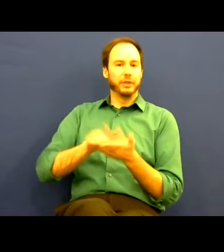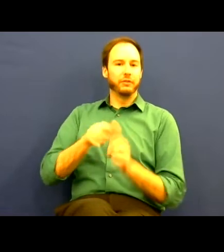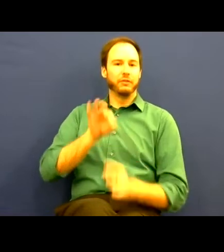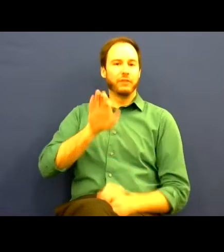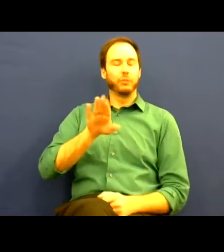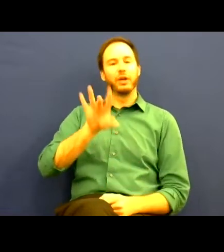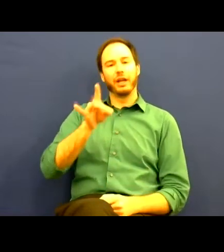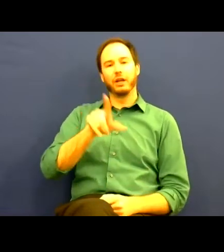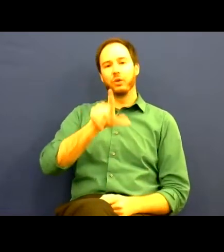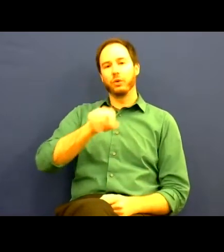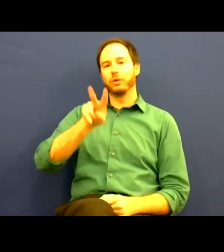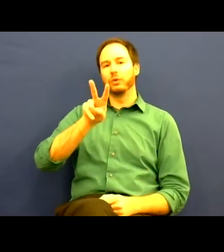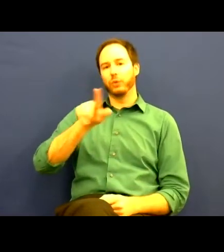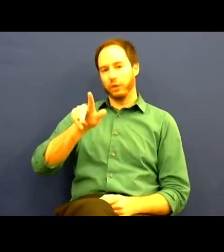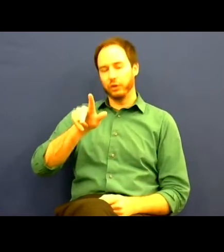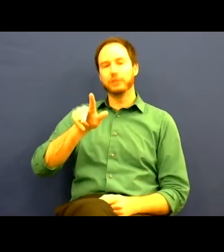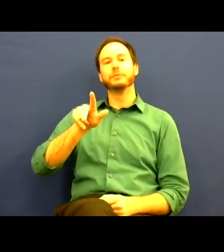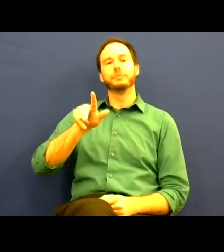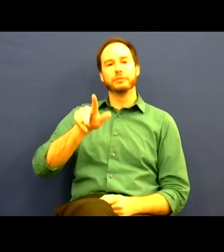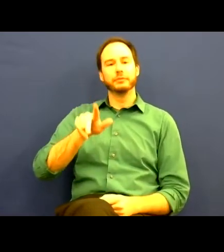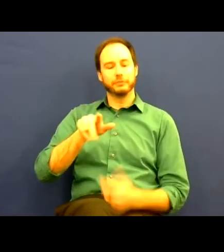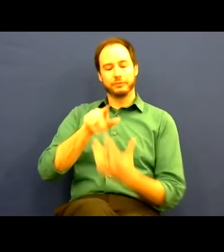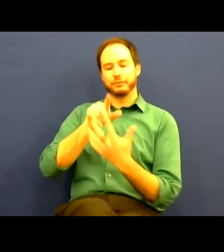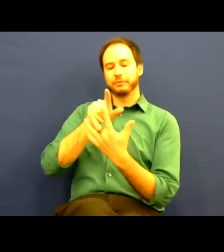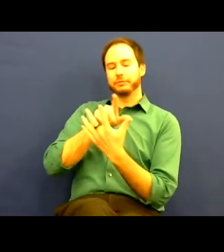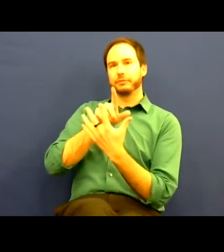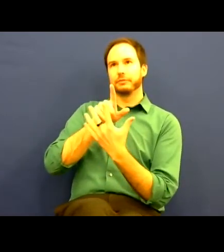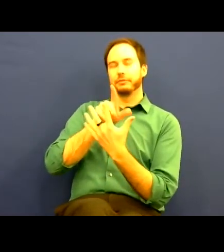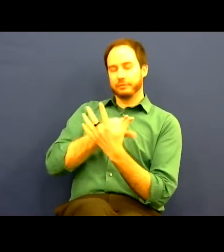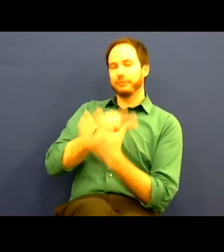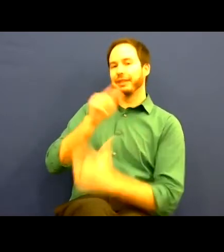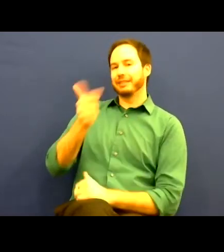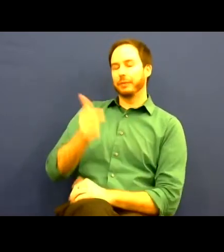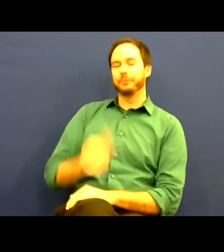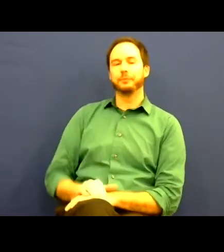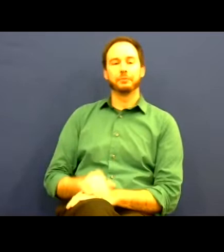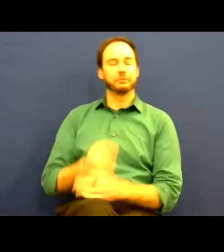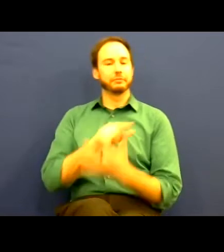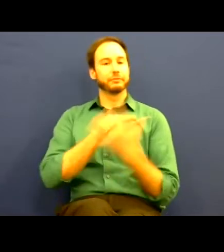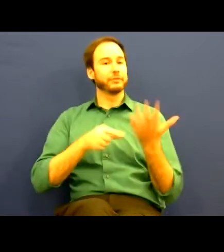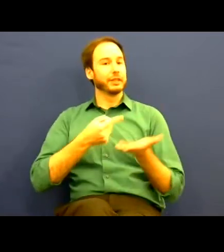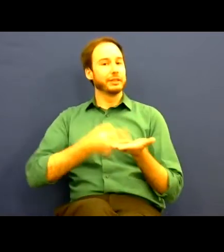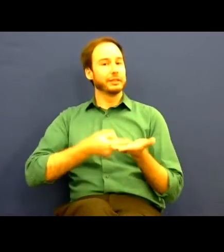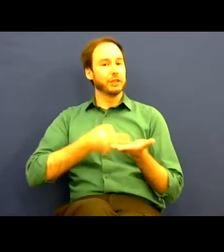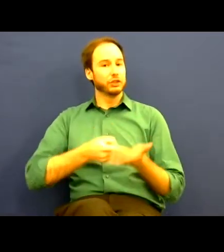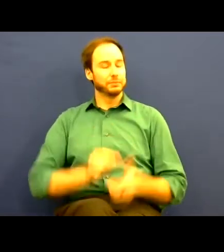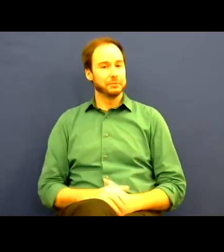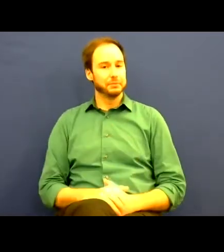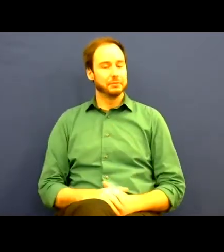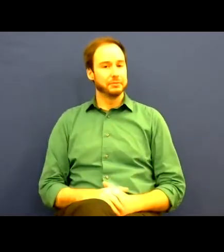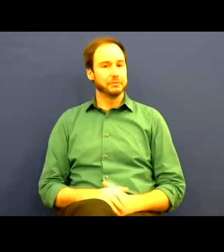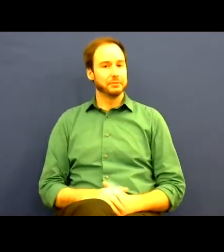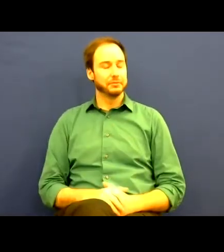8th, 2023 meeting. Seconded. Any discussion?